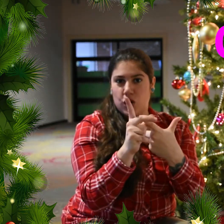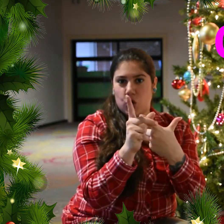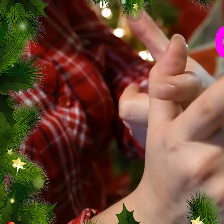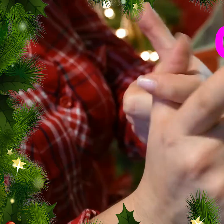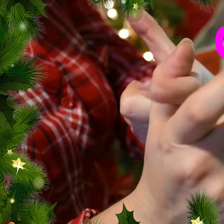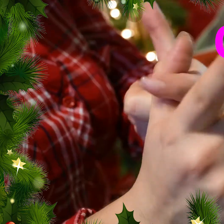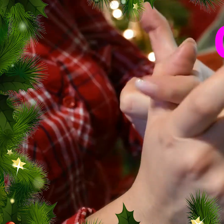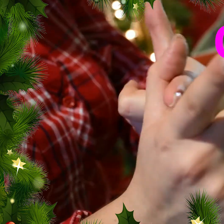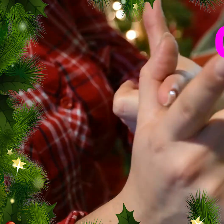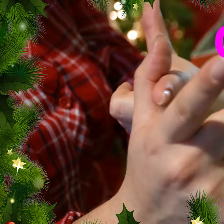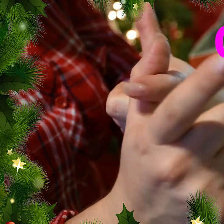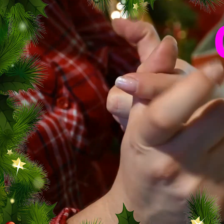Correr.